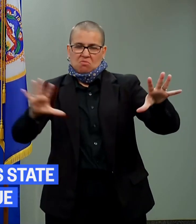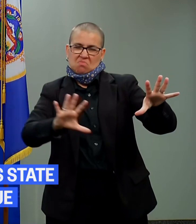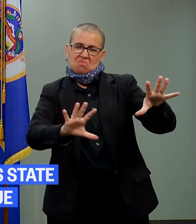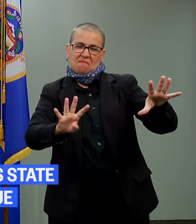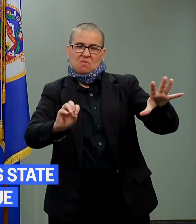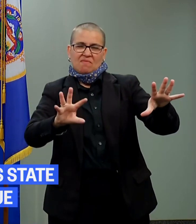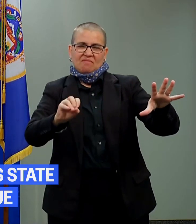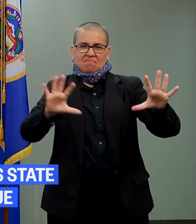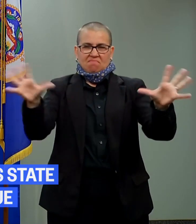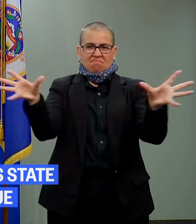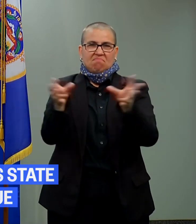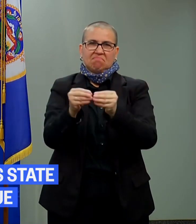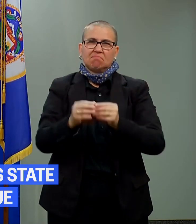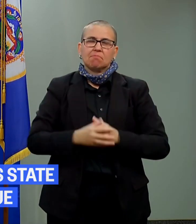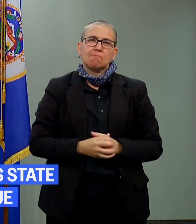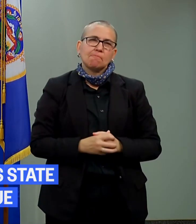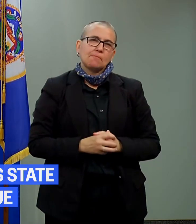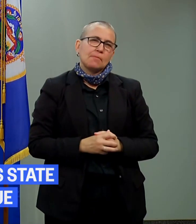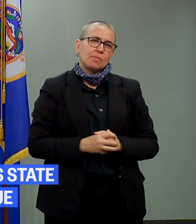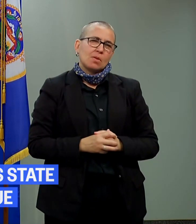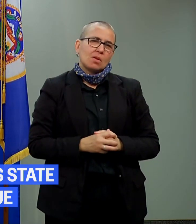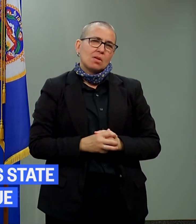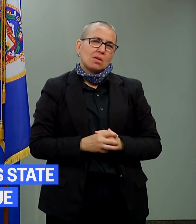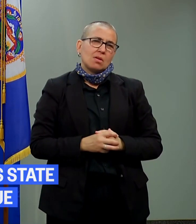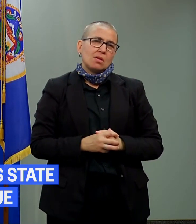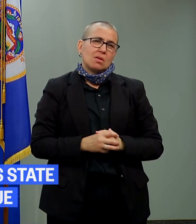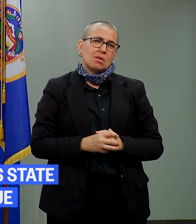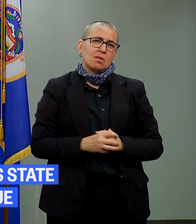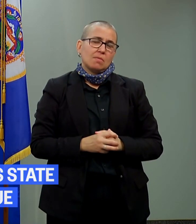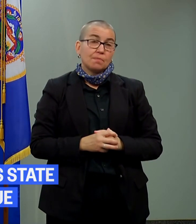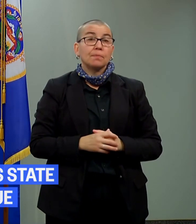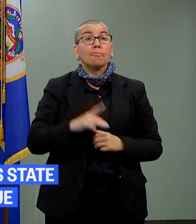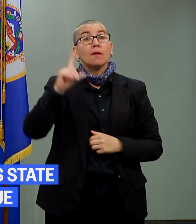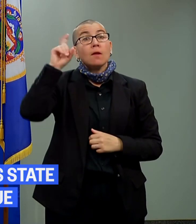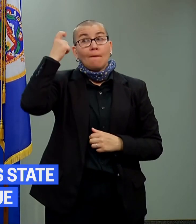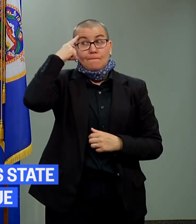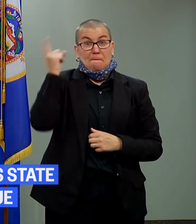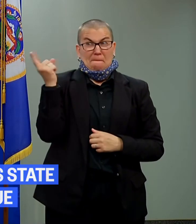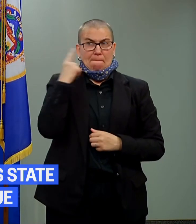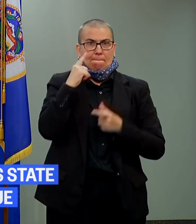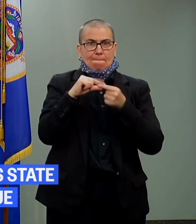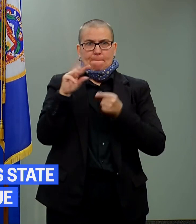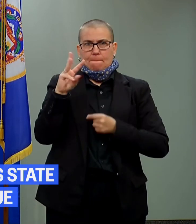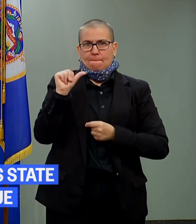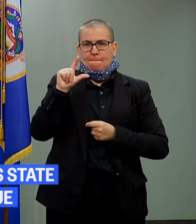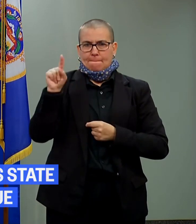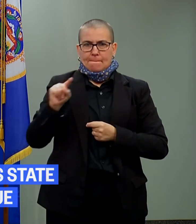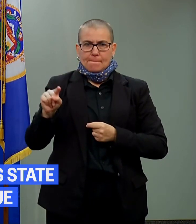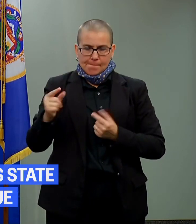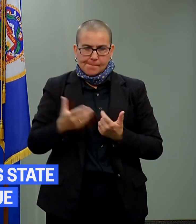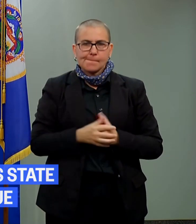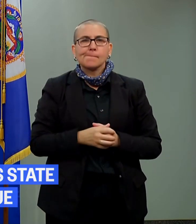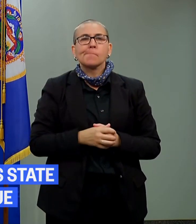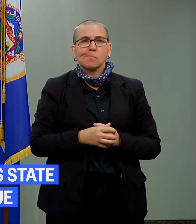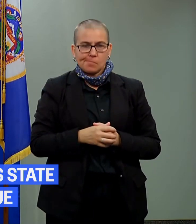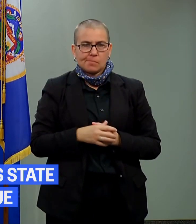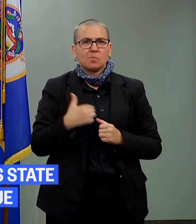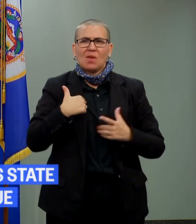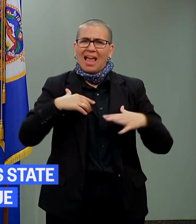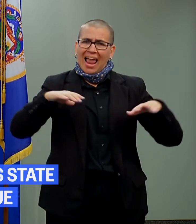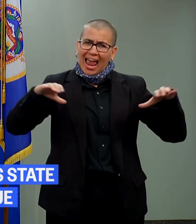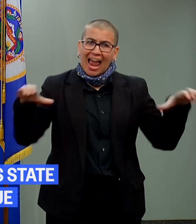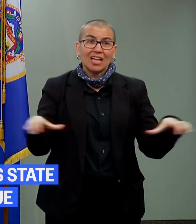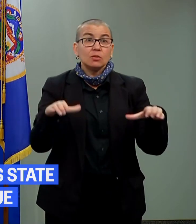We did take action, as the governor outlined to us, to ensure that people's safety was going